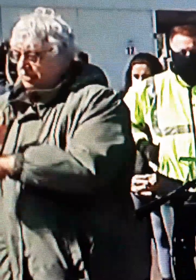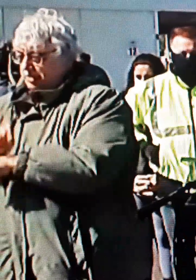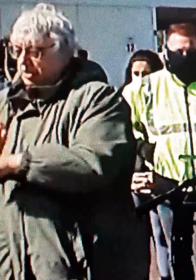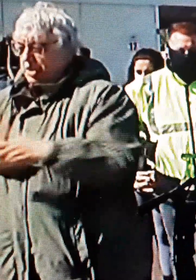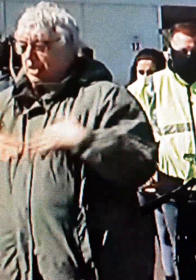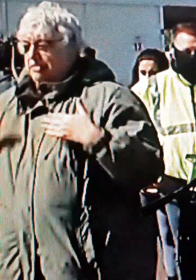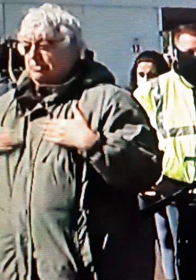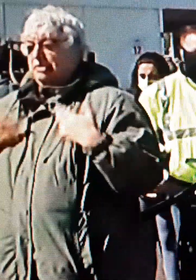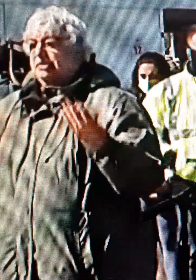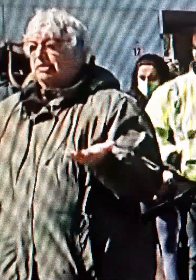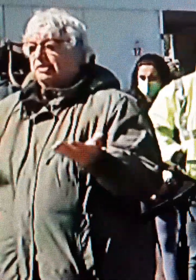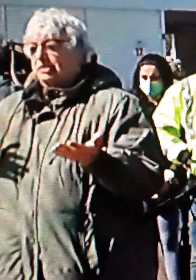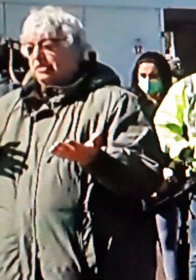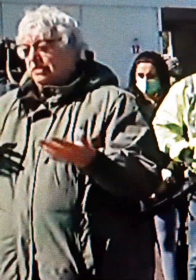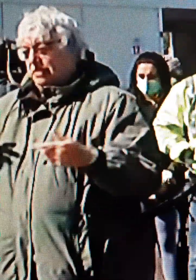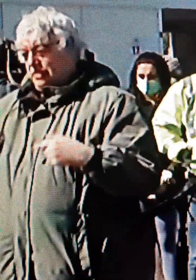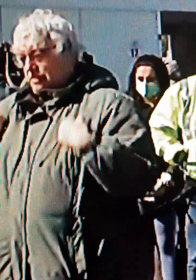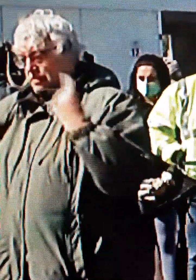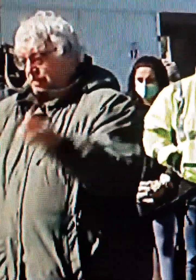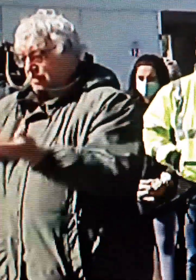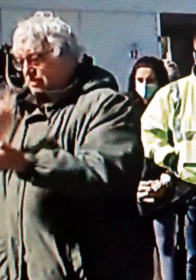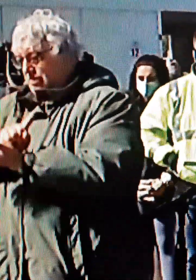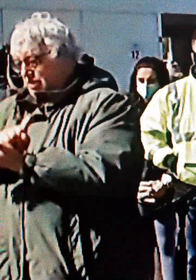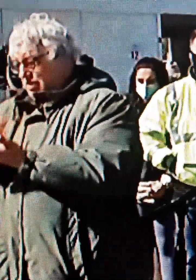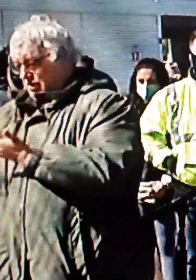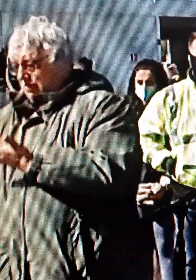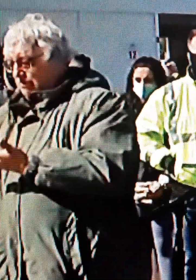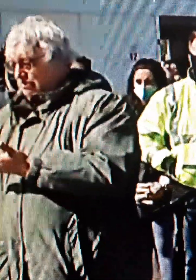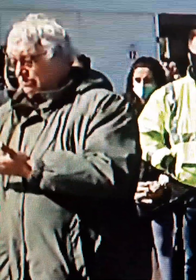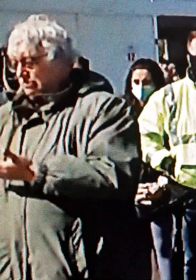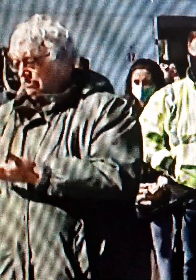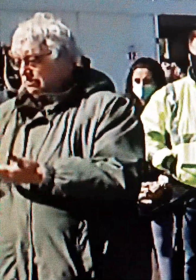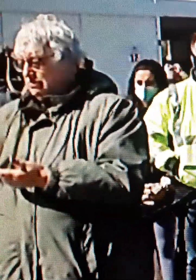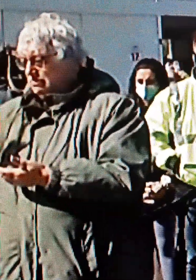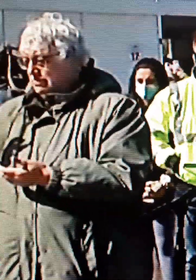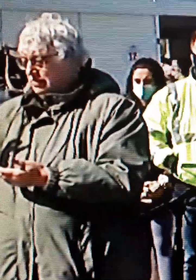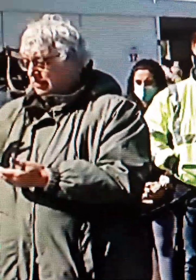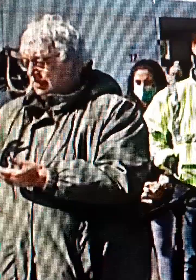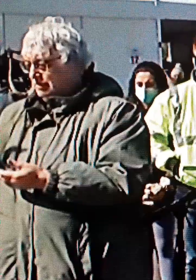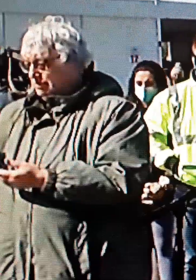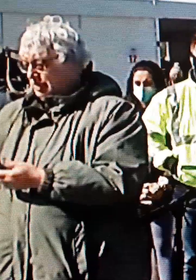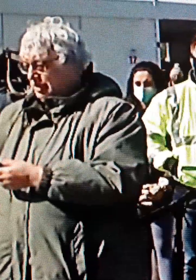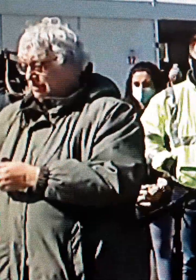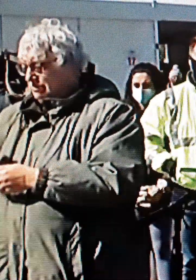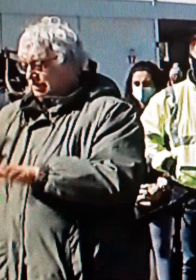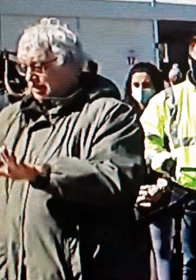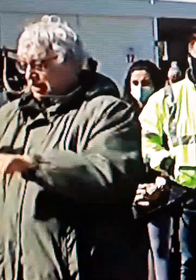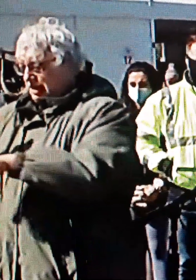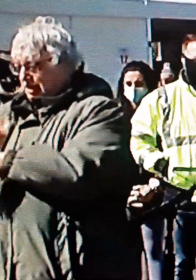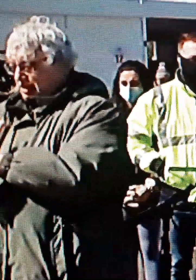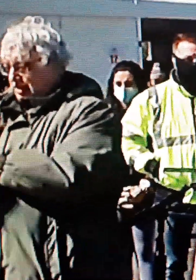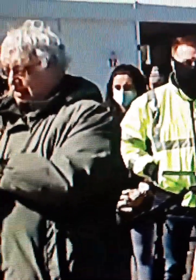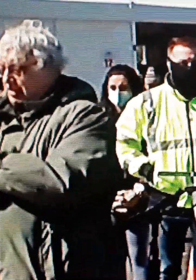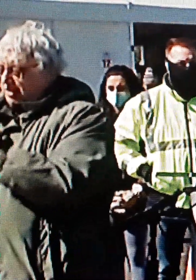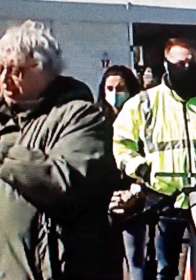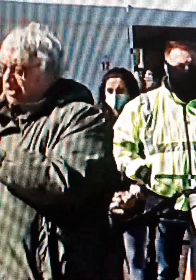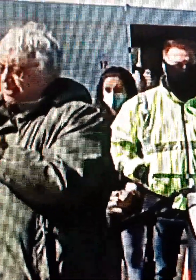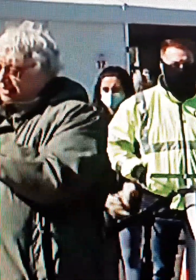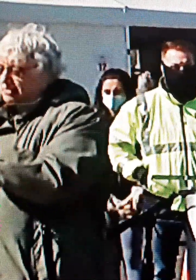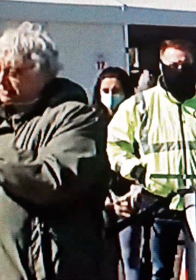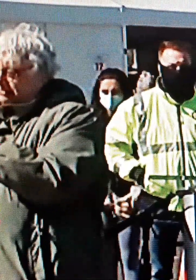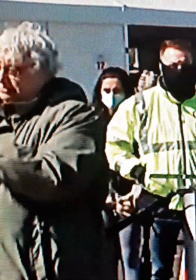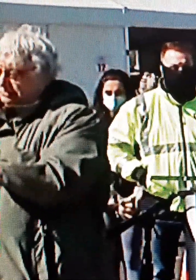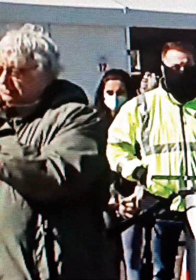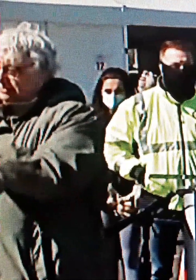report that throughout this entire operational period, starting at 6 p.m. on Sunday, we have really kept up with our call load. We